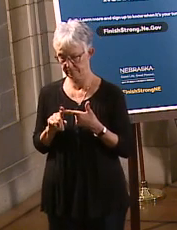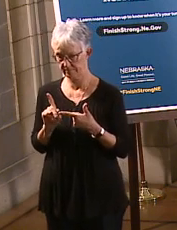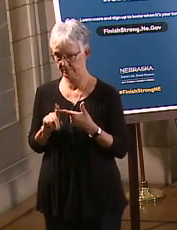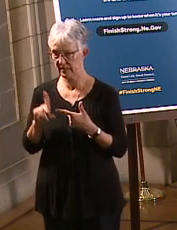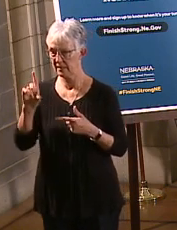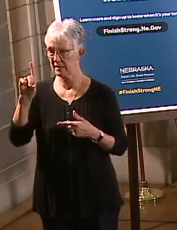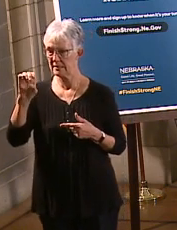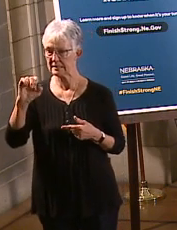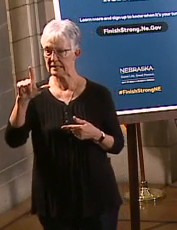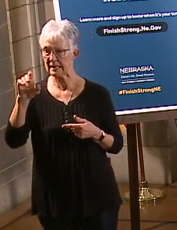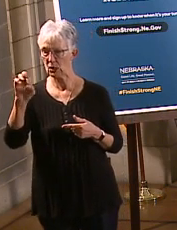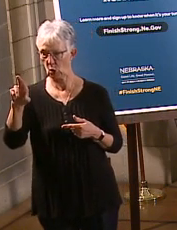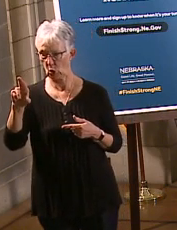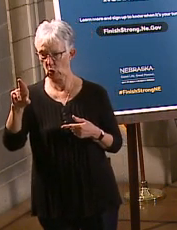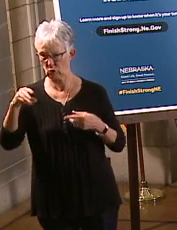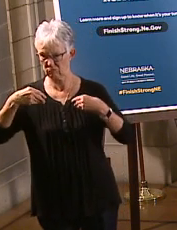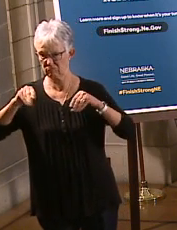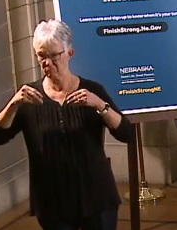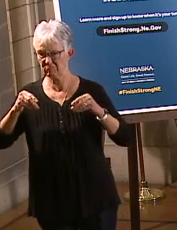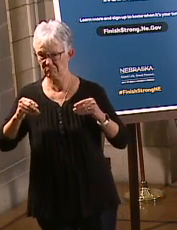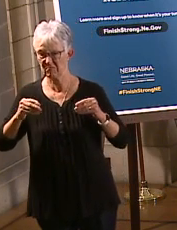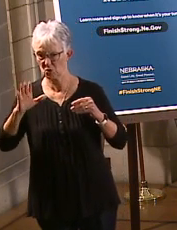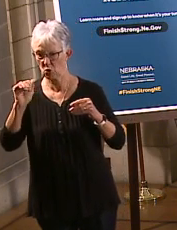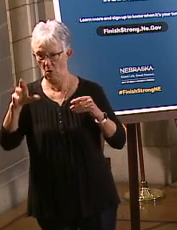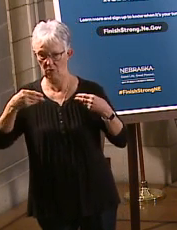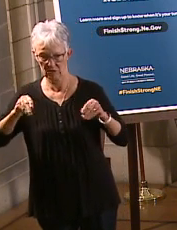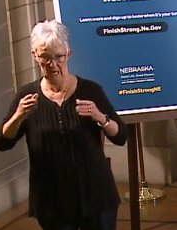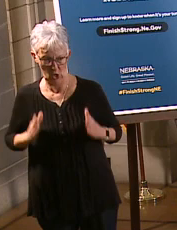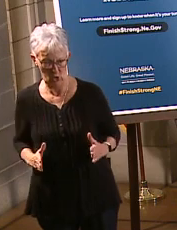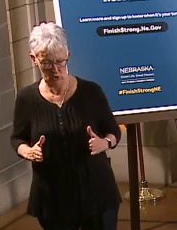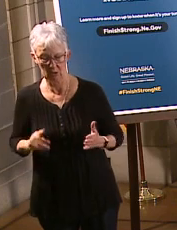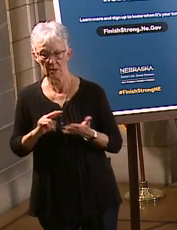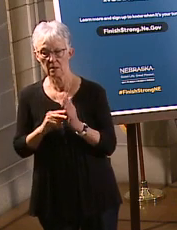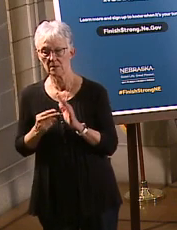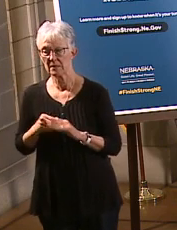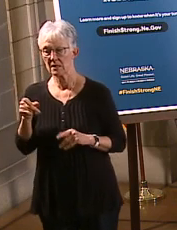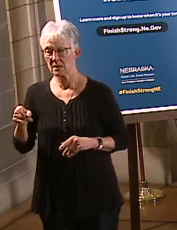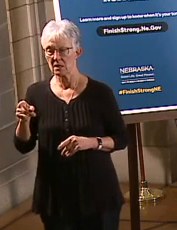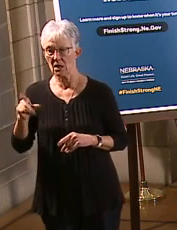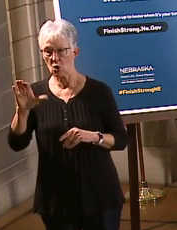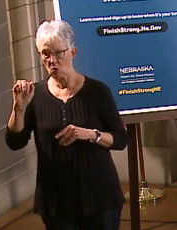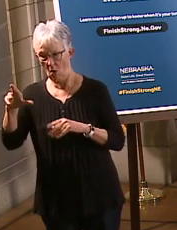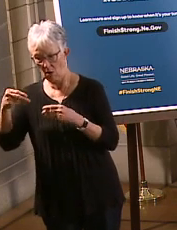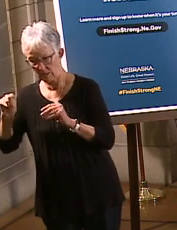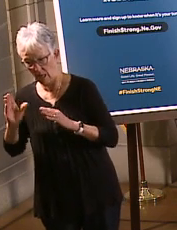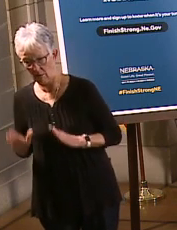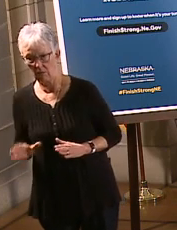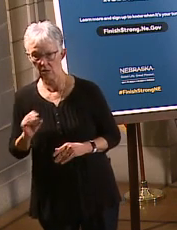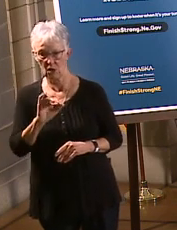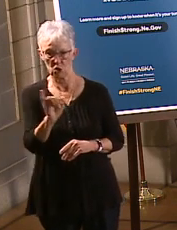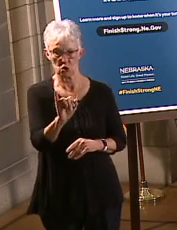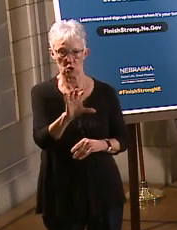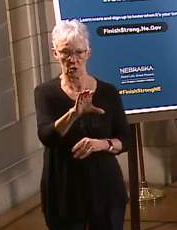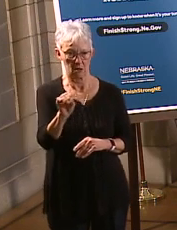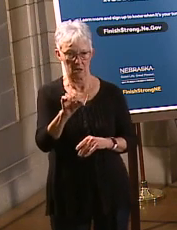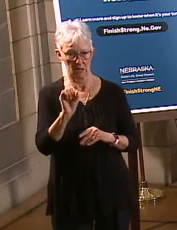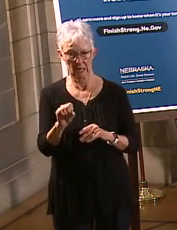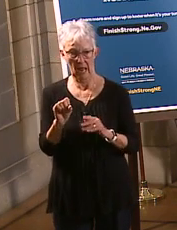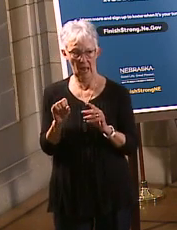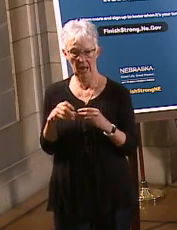e-Services. This service provides a way for dealers and insurance companies to issue a vehicle title electronically to the